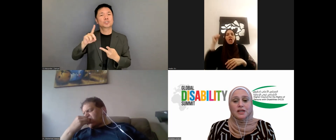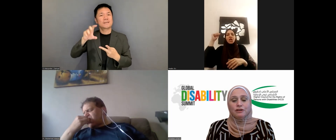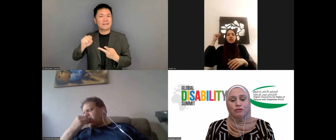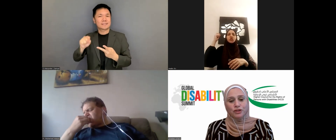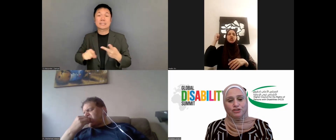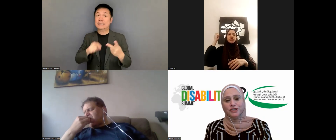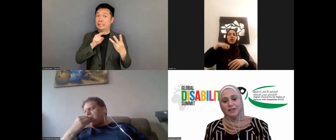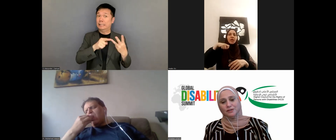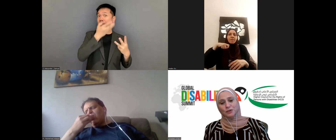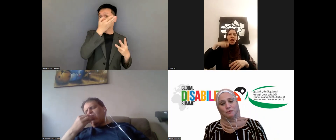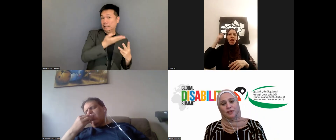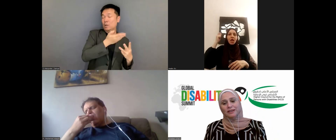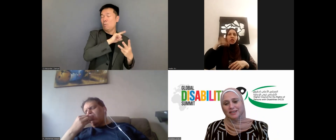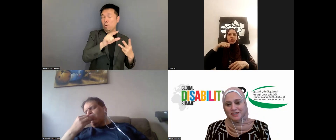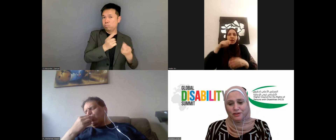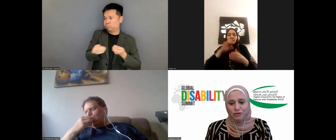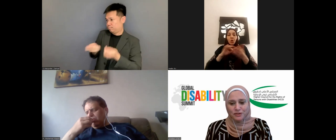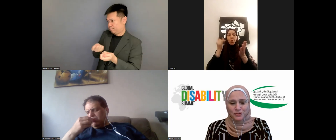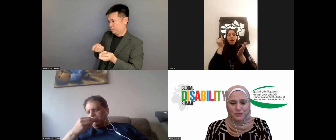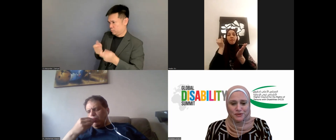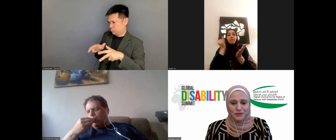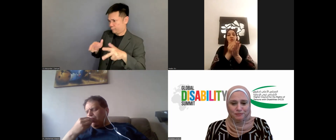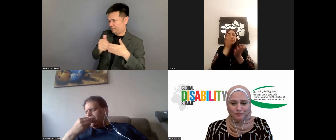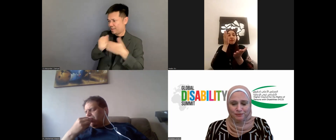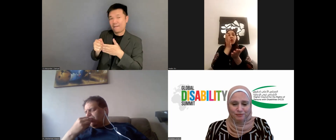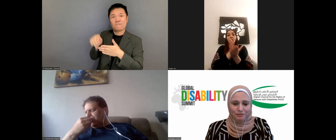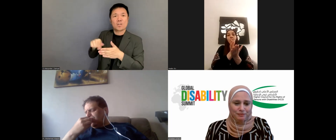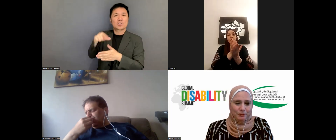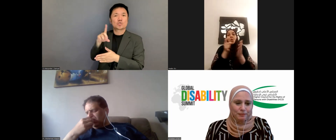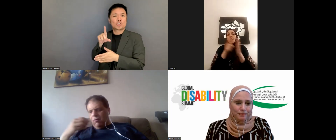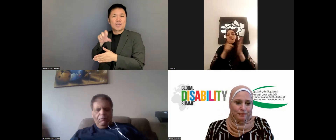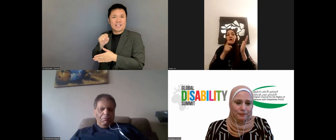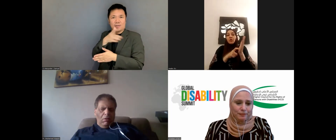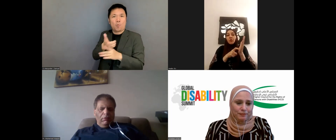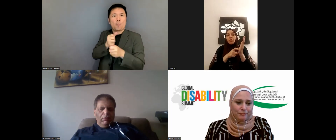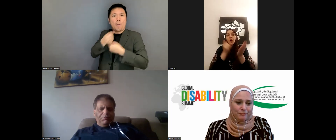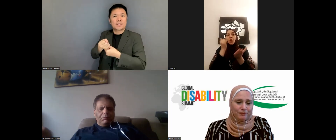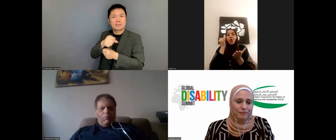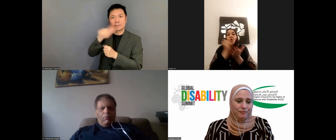Force for the GDS. Dr. Muhannad Al-Azza, the floor is yours.